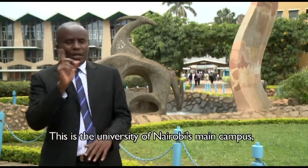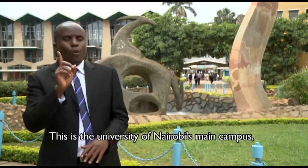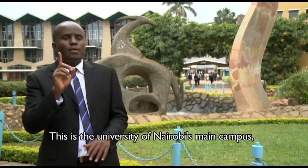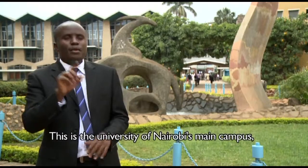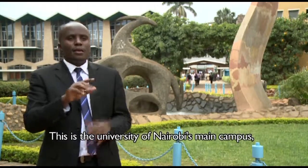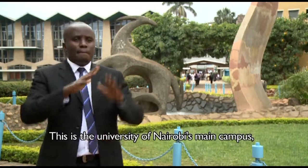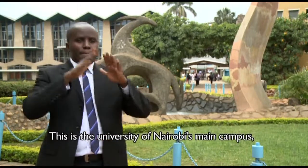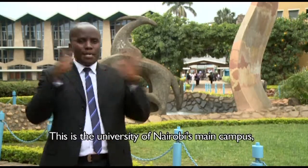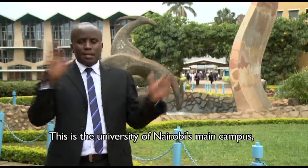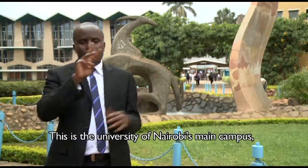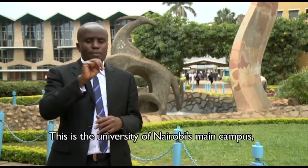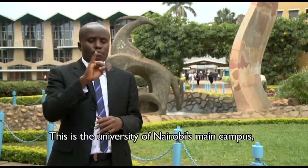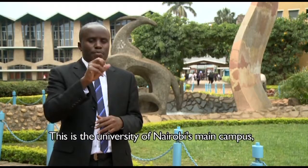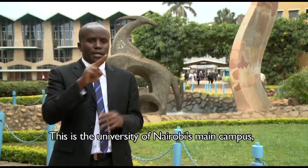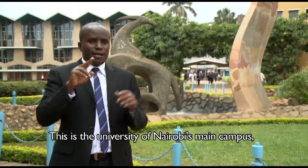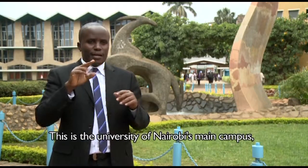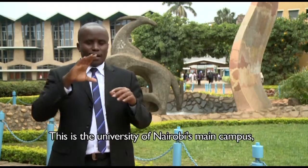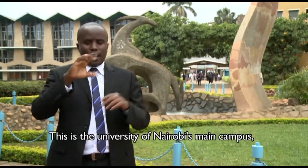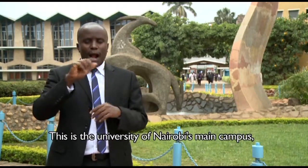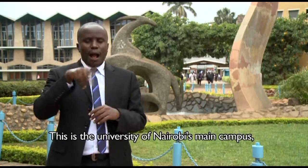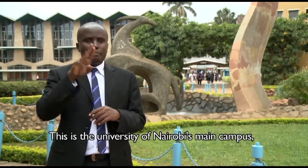This is the University of Nairobi's main campus.